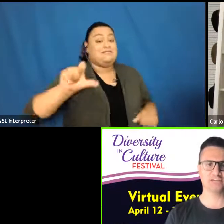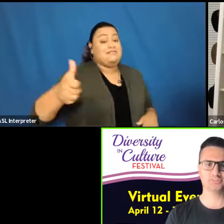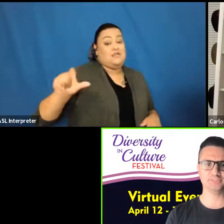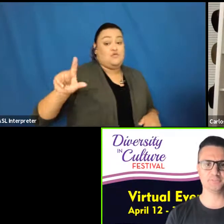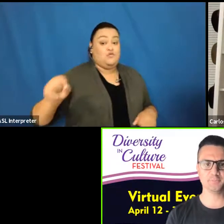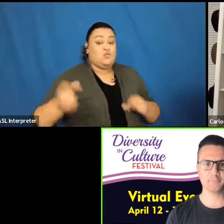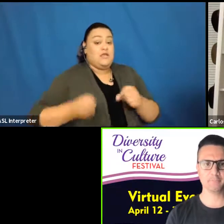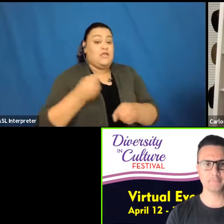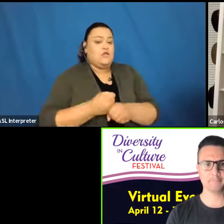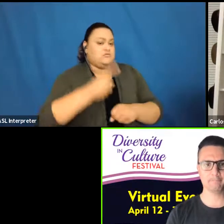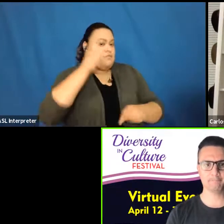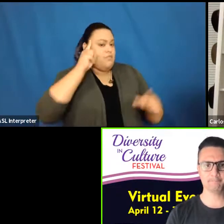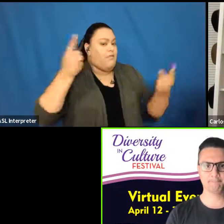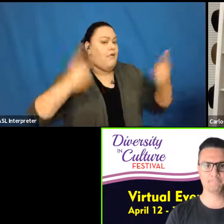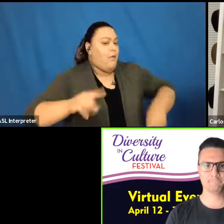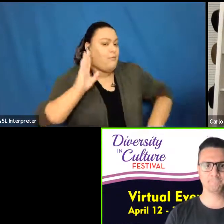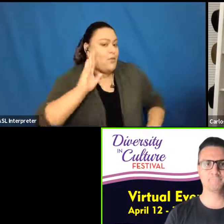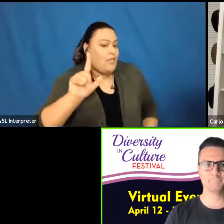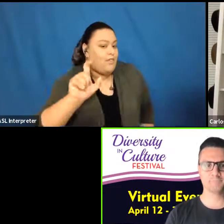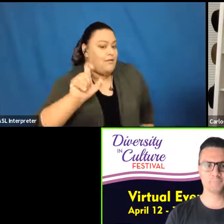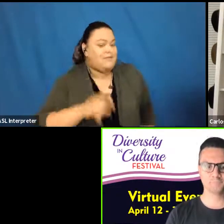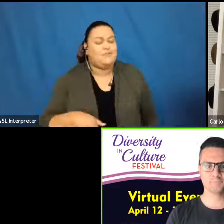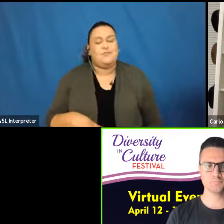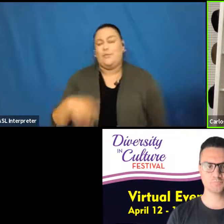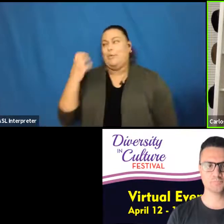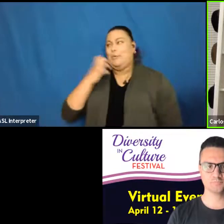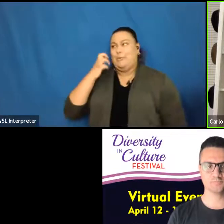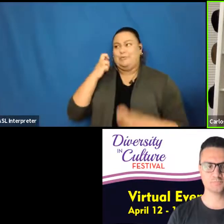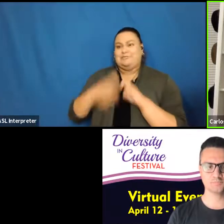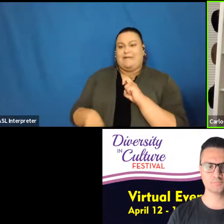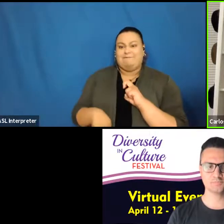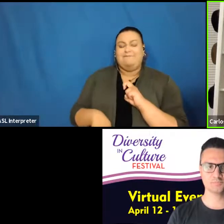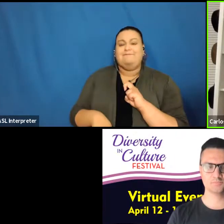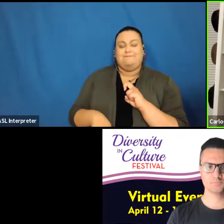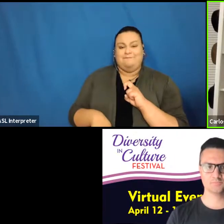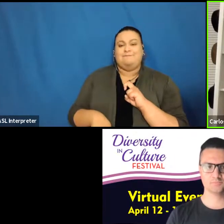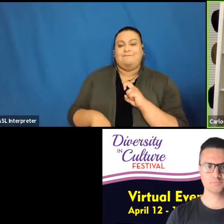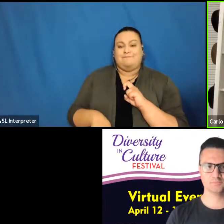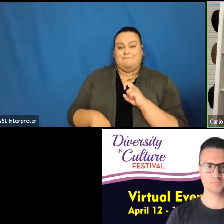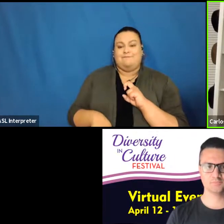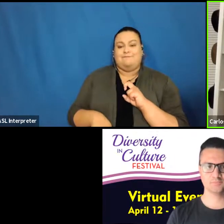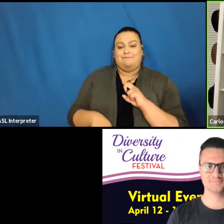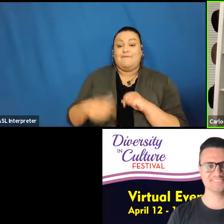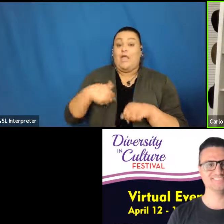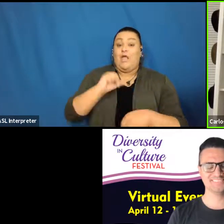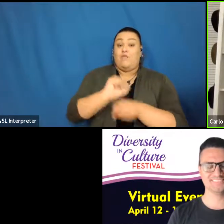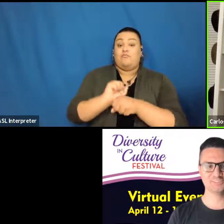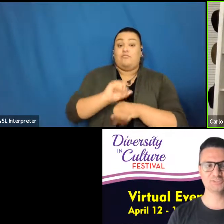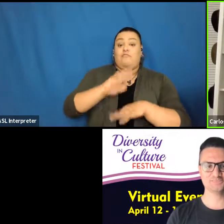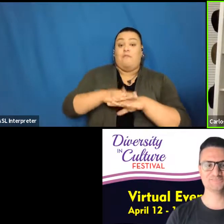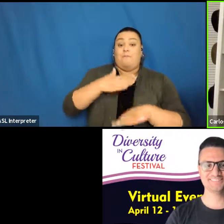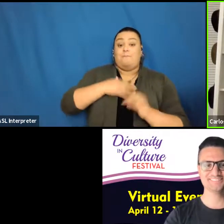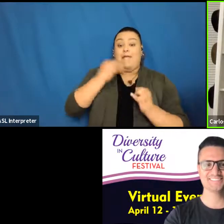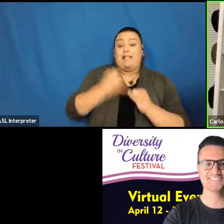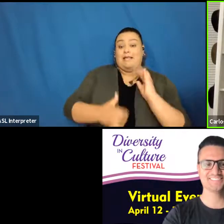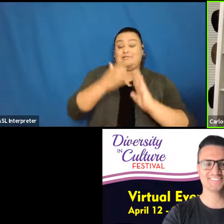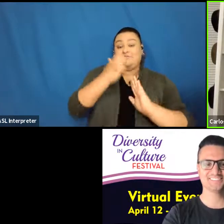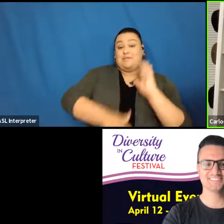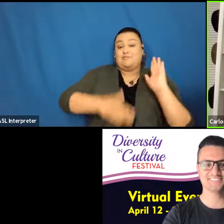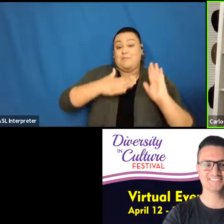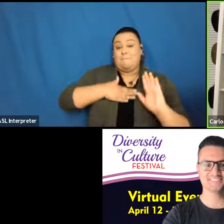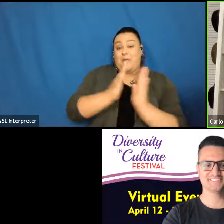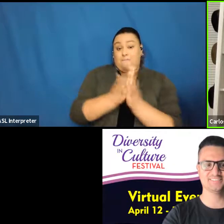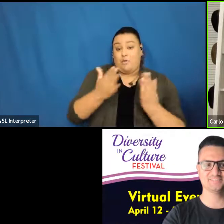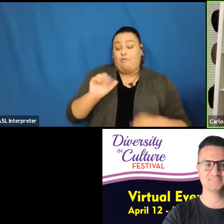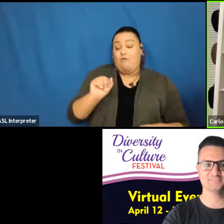foresee happening? That's a tough one. Matter of fact, I'm working on my last chapter of the autobiography. Well, in